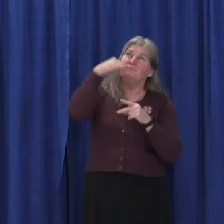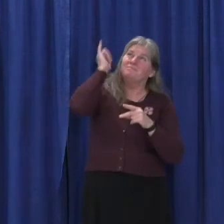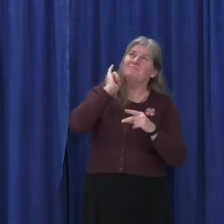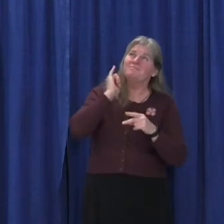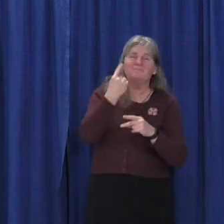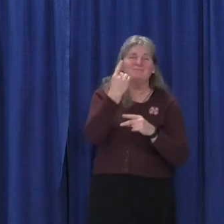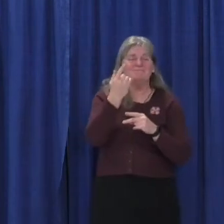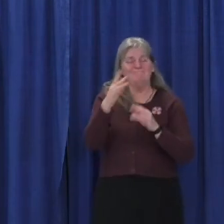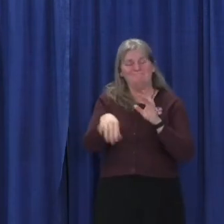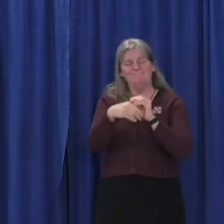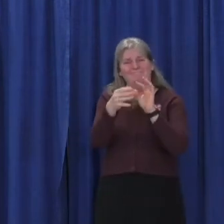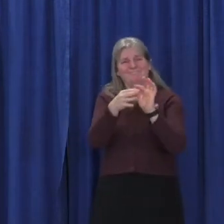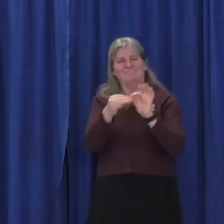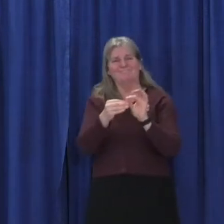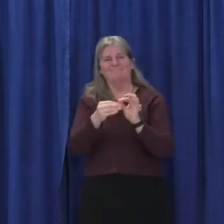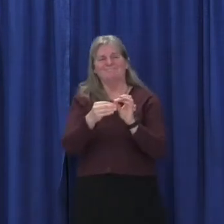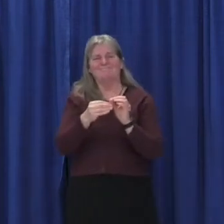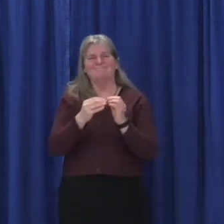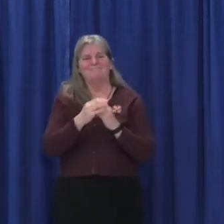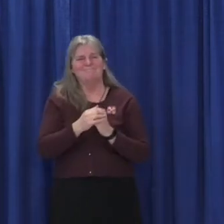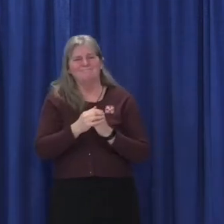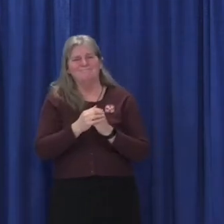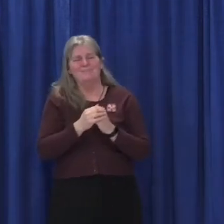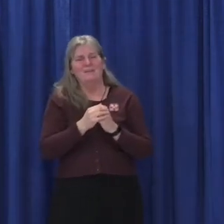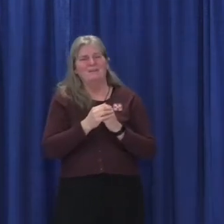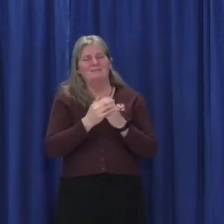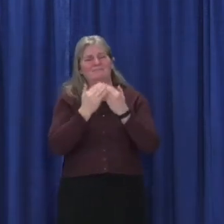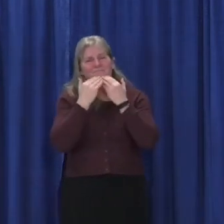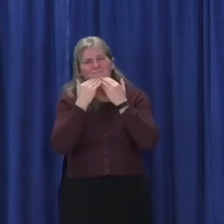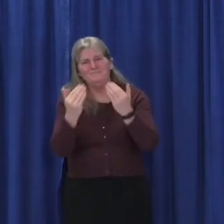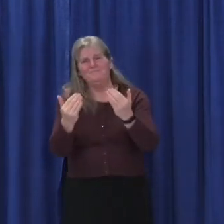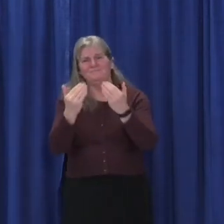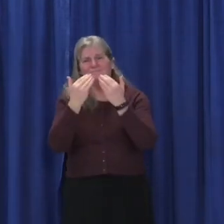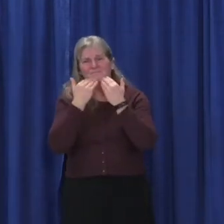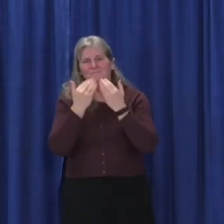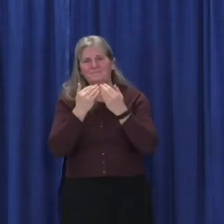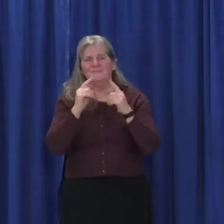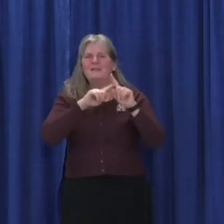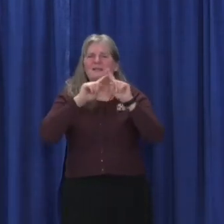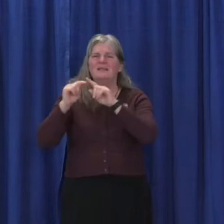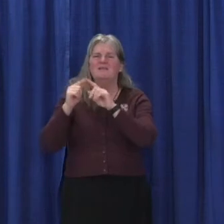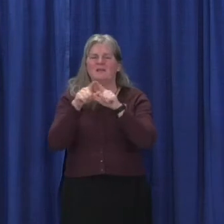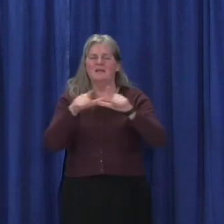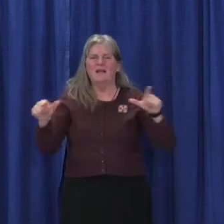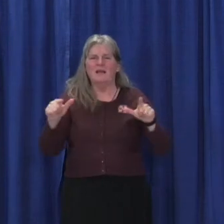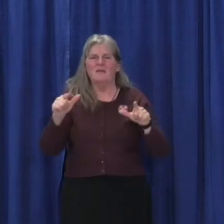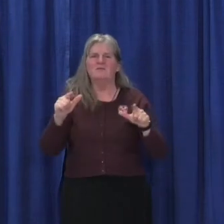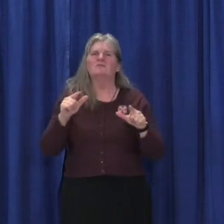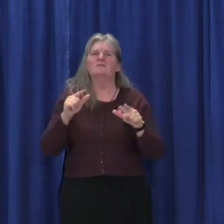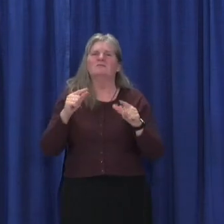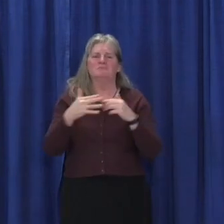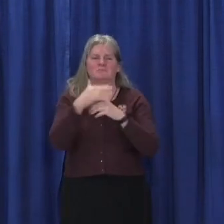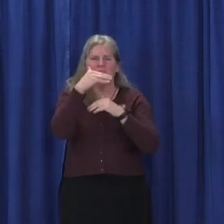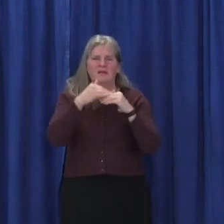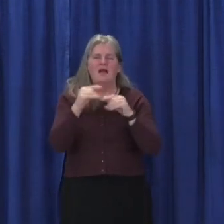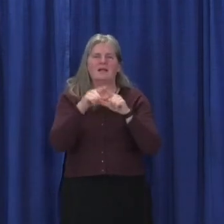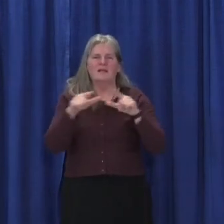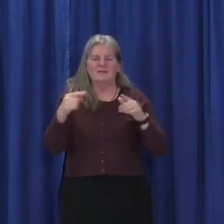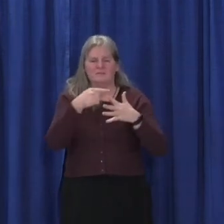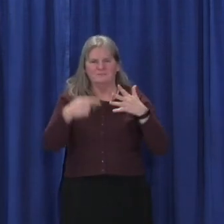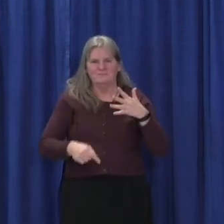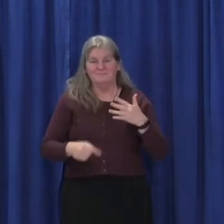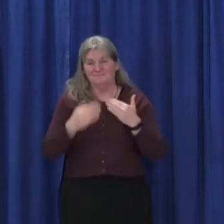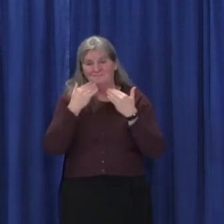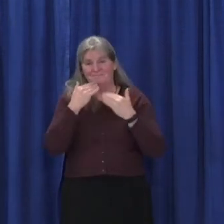thing. Shonitan, Gunalchish, Masicho, merci, thank you.